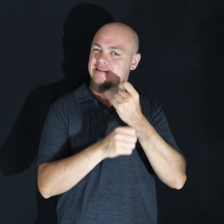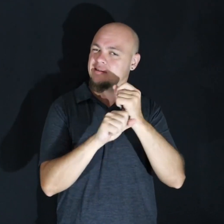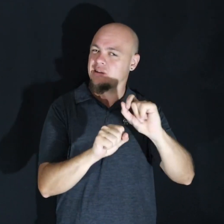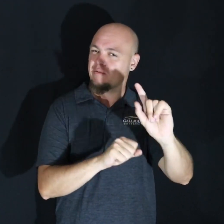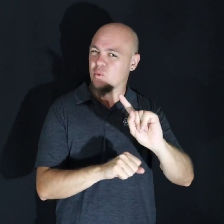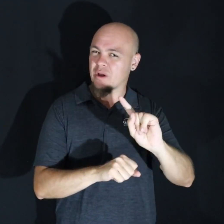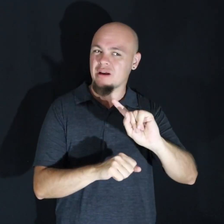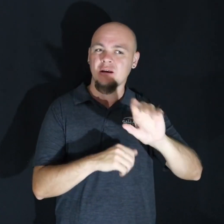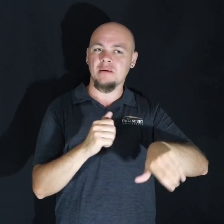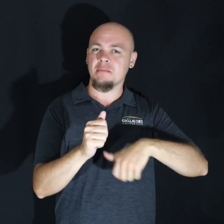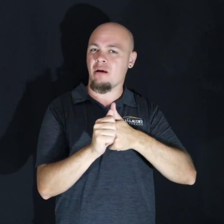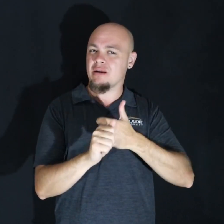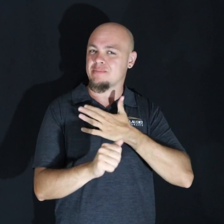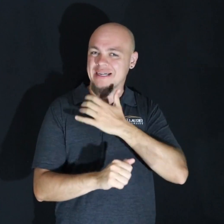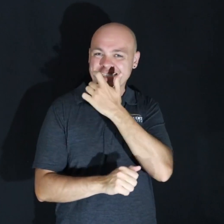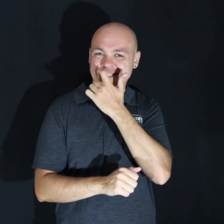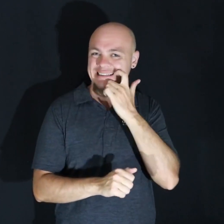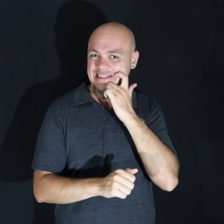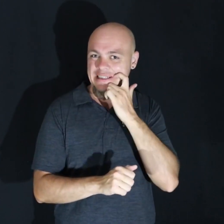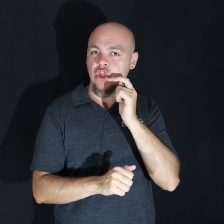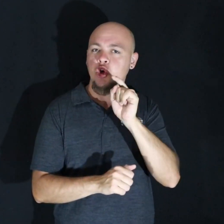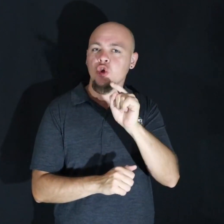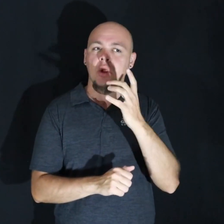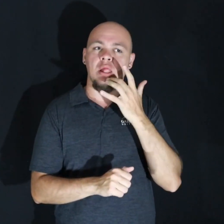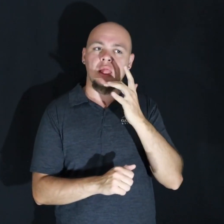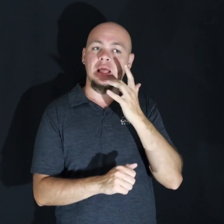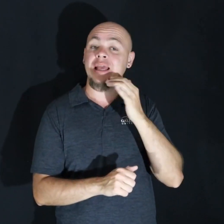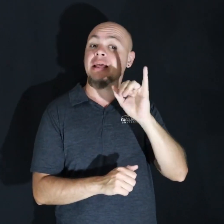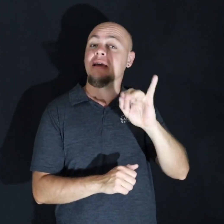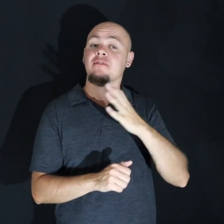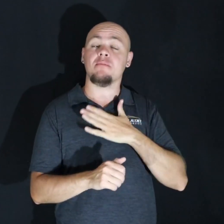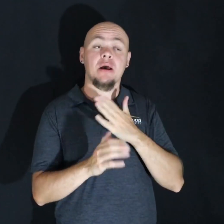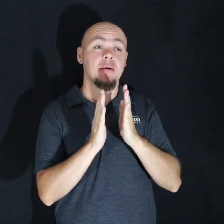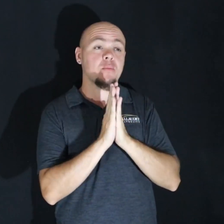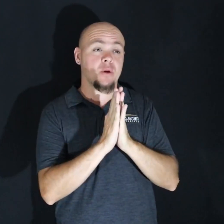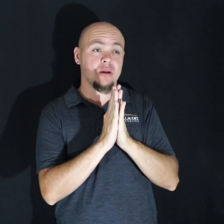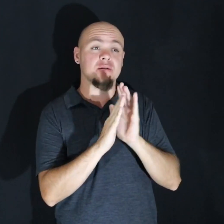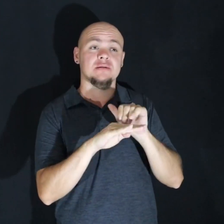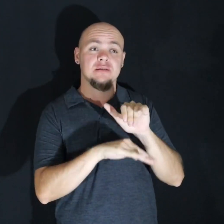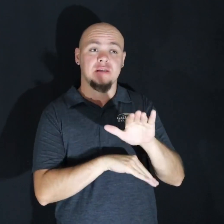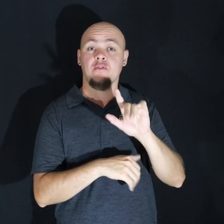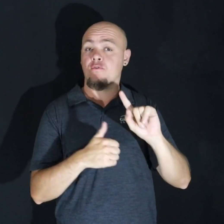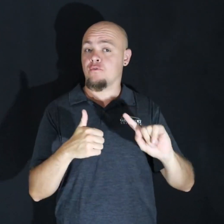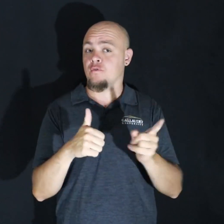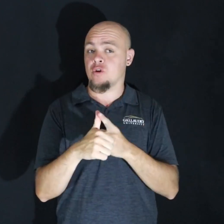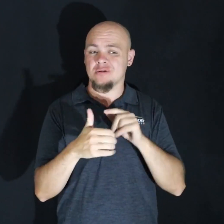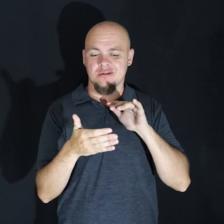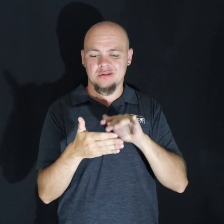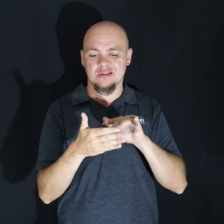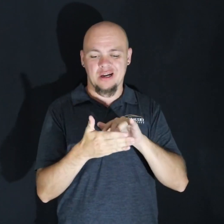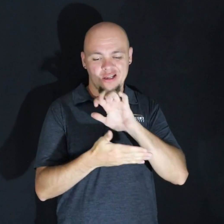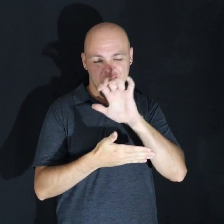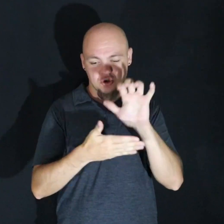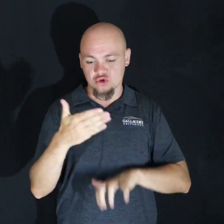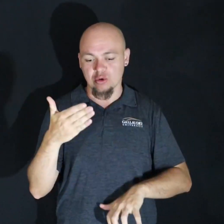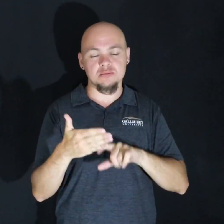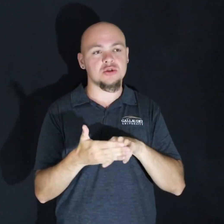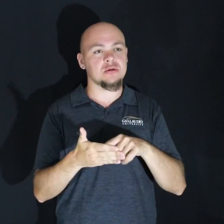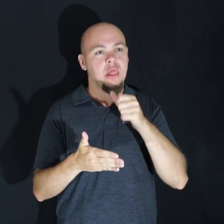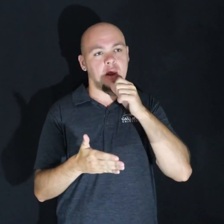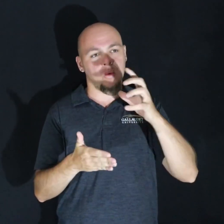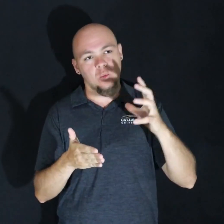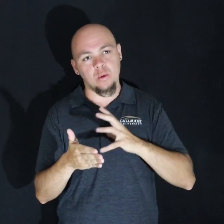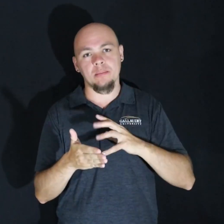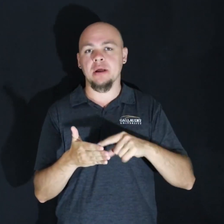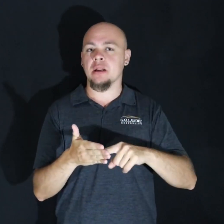behind my teeth, and you will be lucky if I send prayers your way, sir. First, study the scripture that is woman,